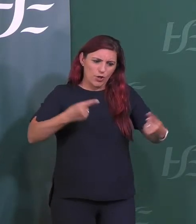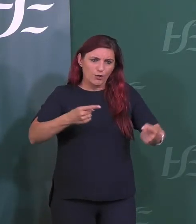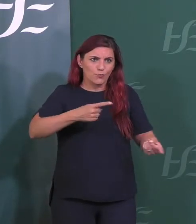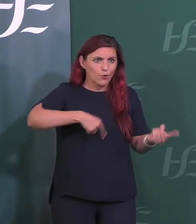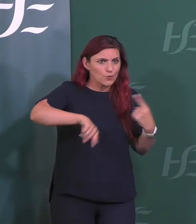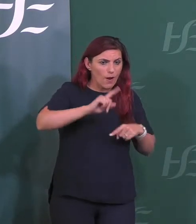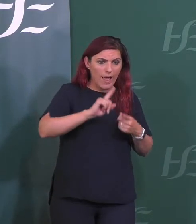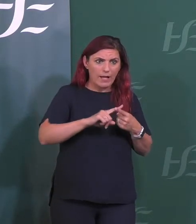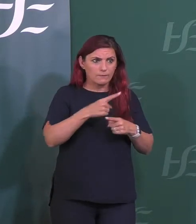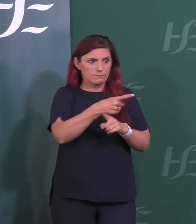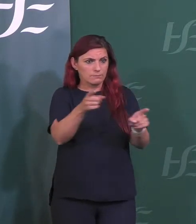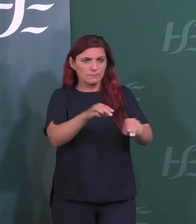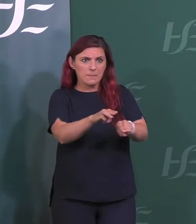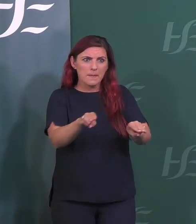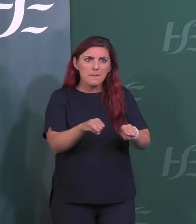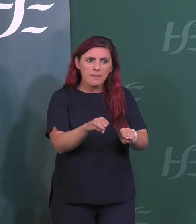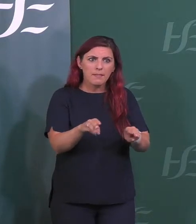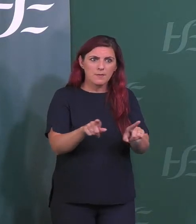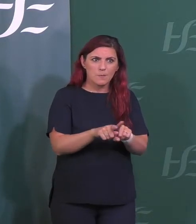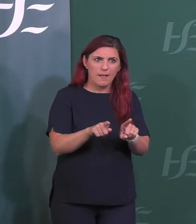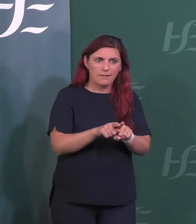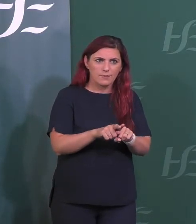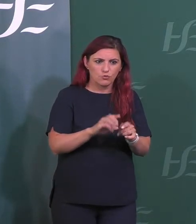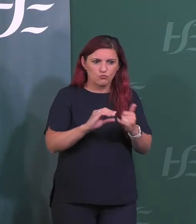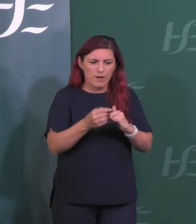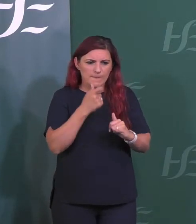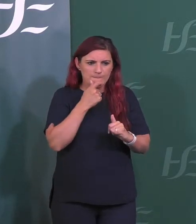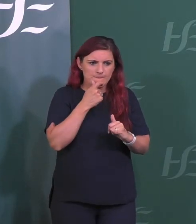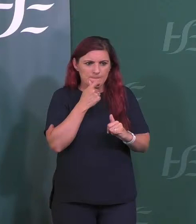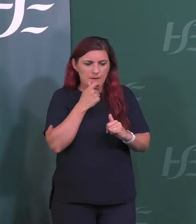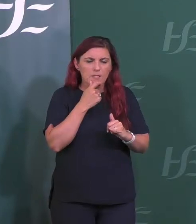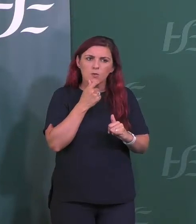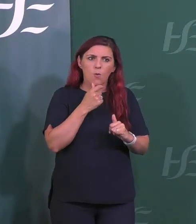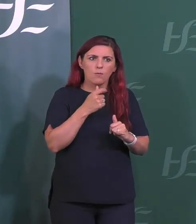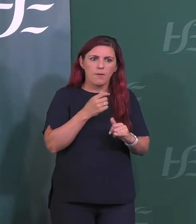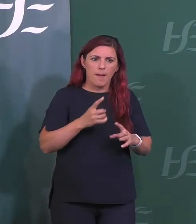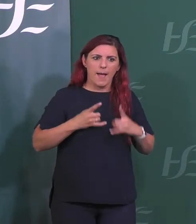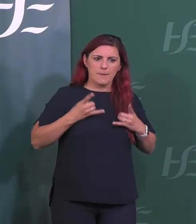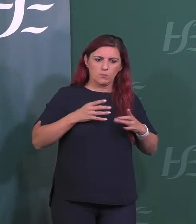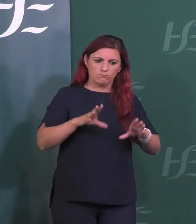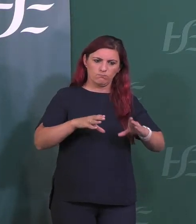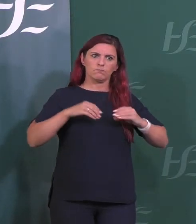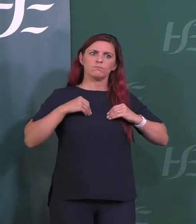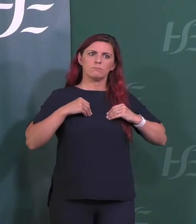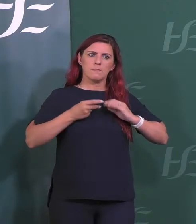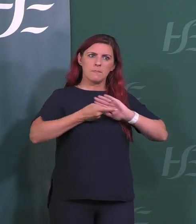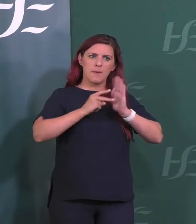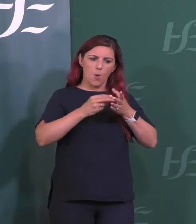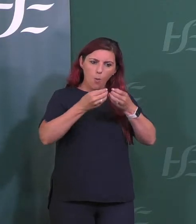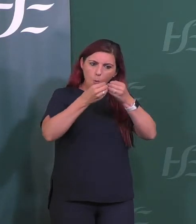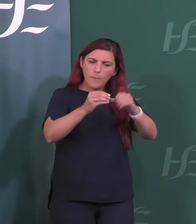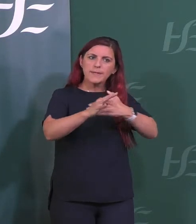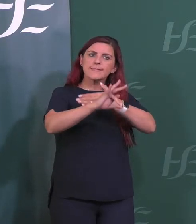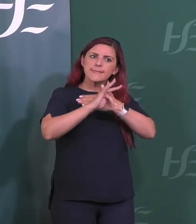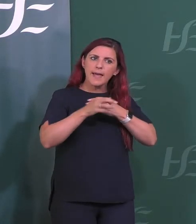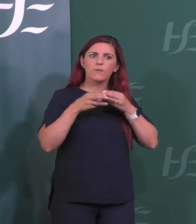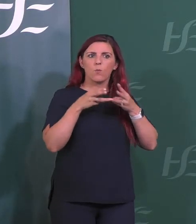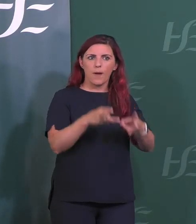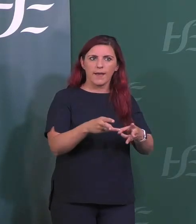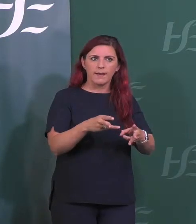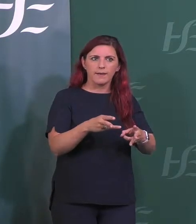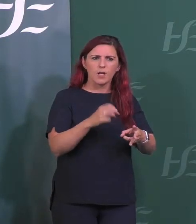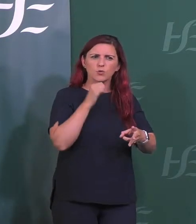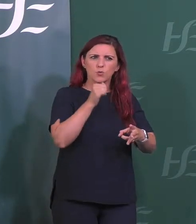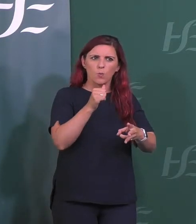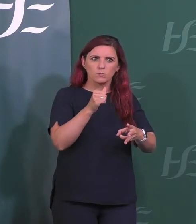public, ourselves, proprietors of business, is to now embrace the planned opening up in a very safe way and don't put ourselves at further